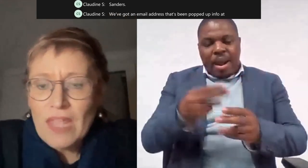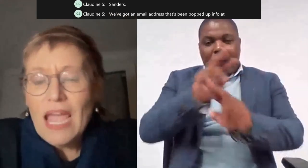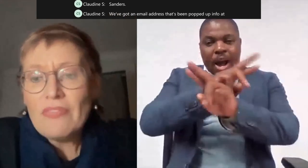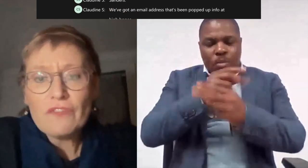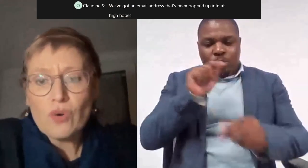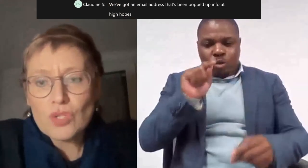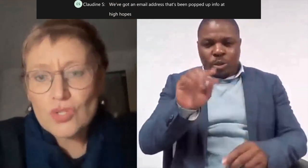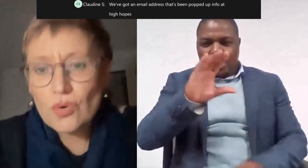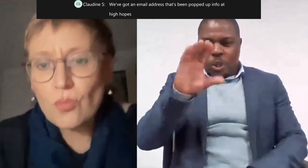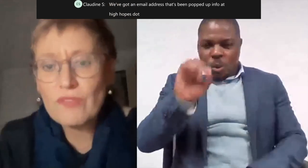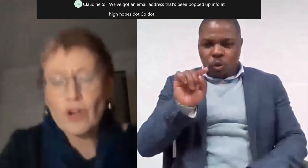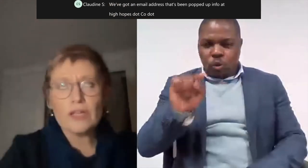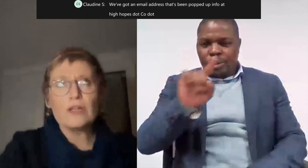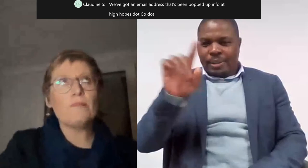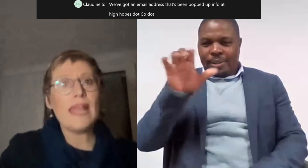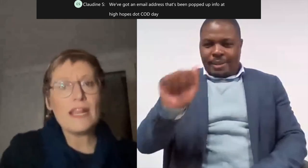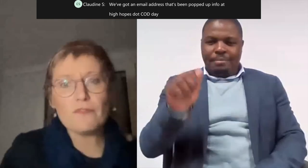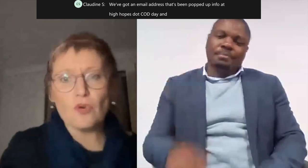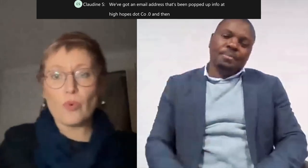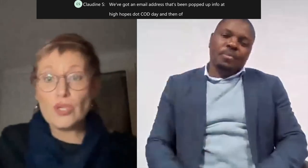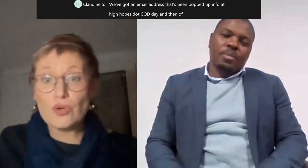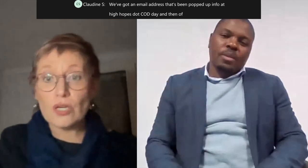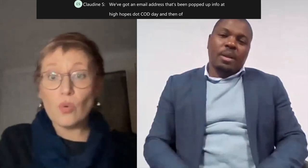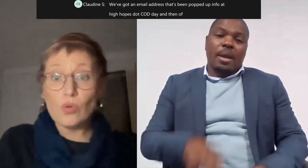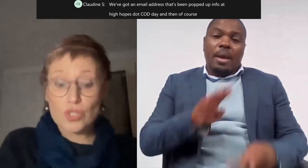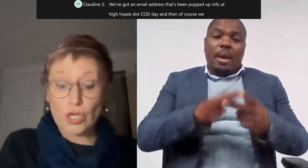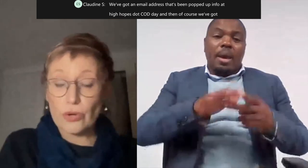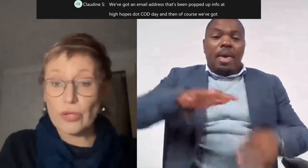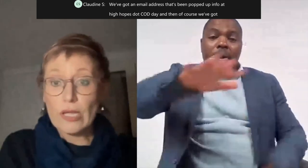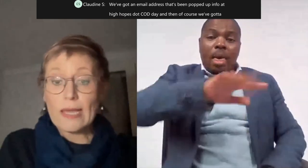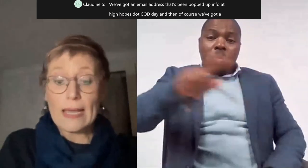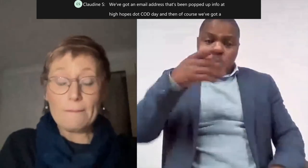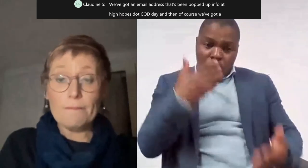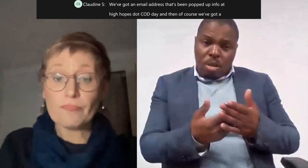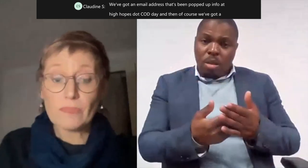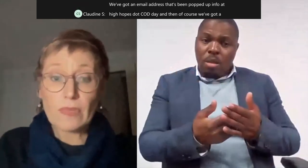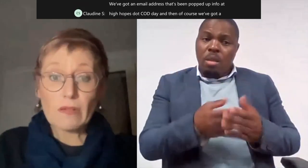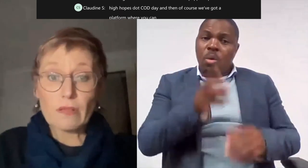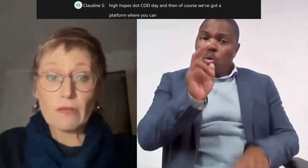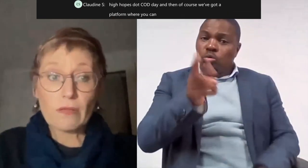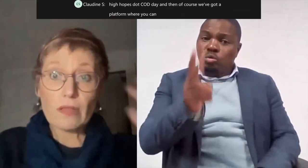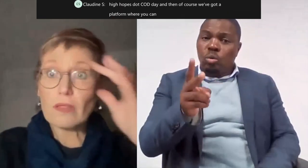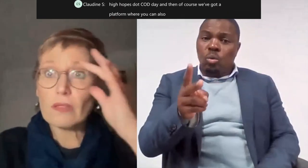info@highhopes.co.za. And then, of course, we've got a platform where you can also